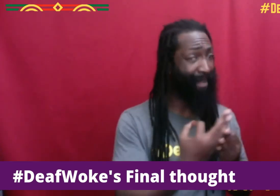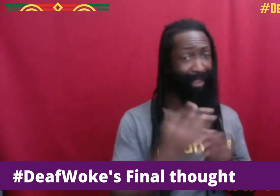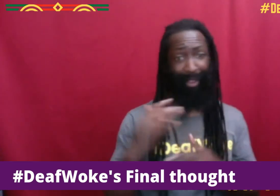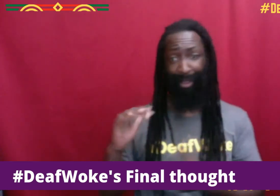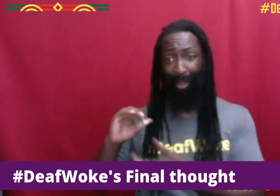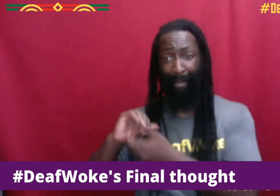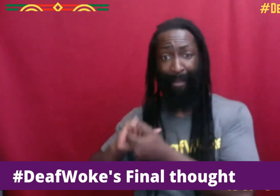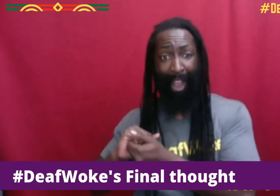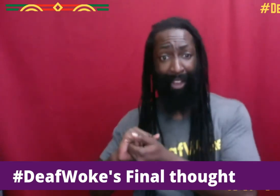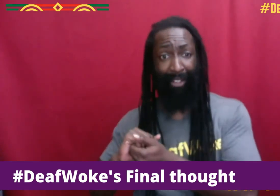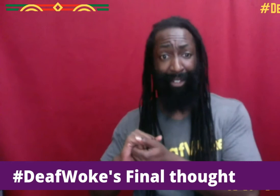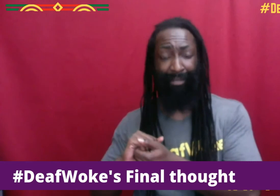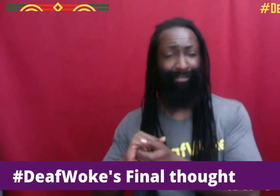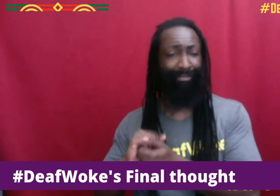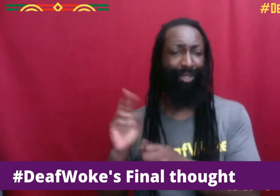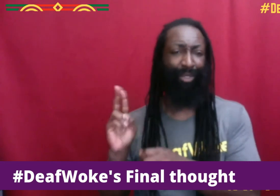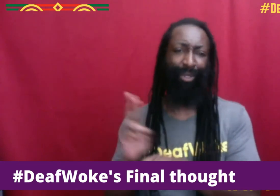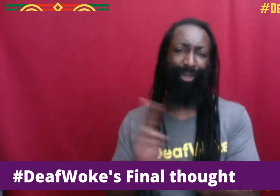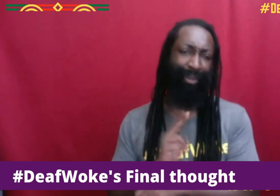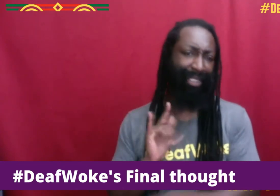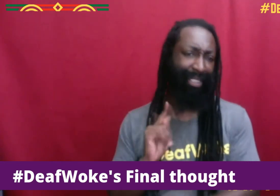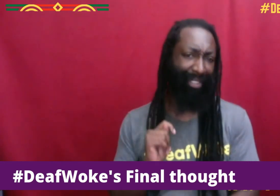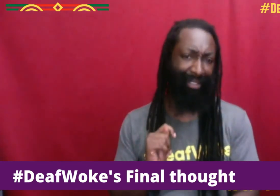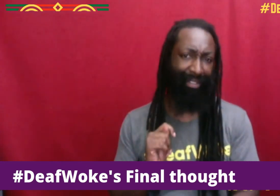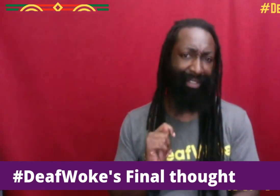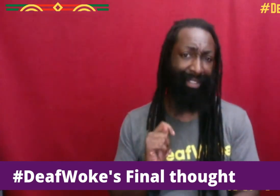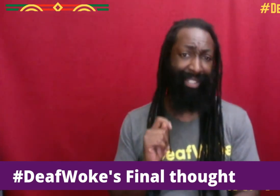Hopefully you can capture some of that energy that Denise has.